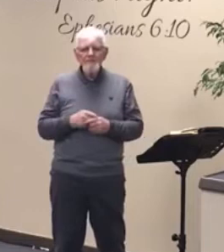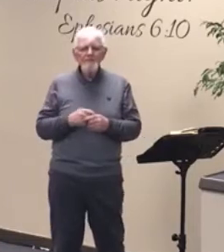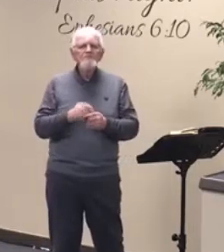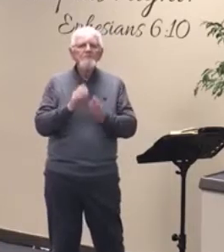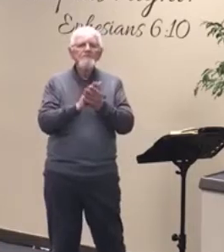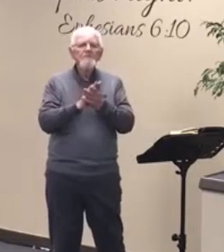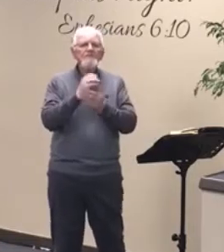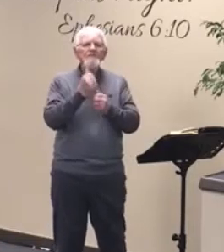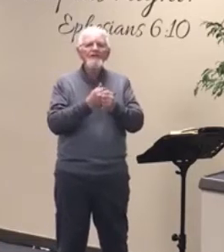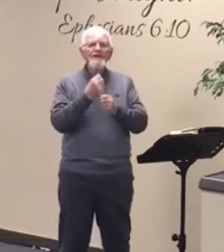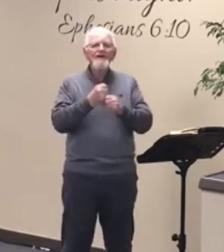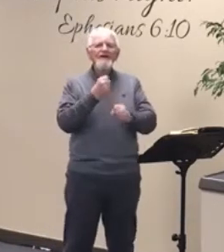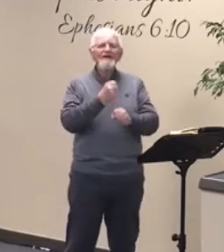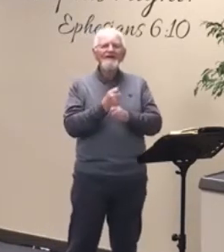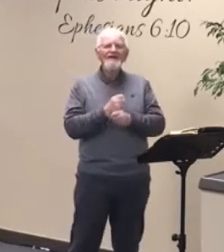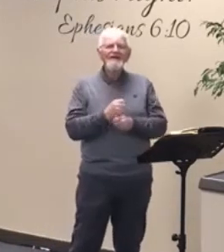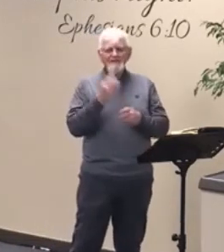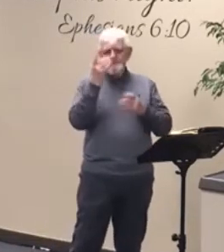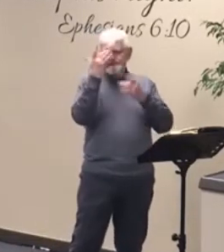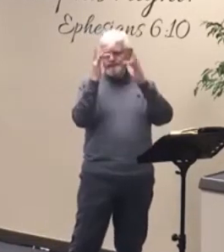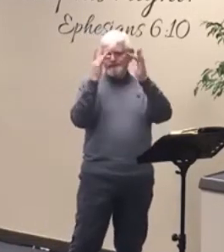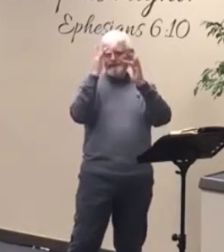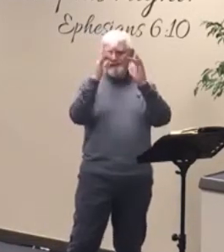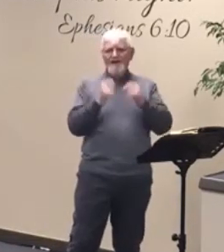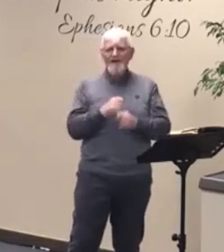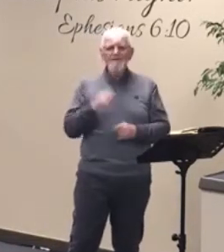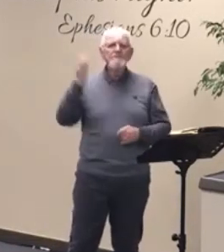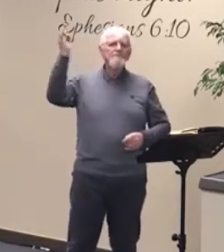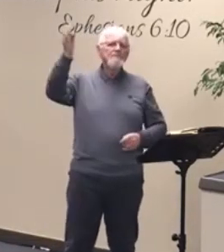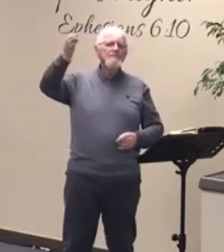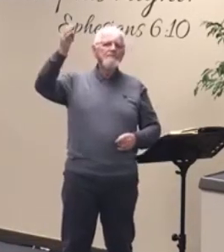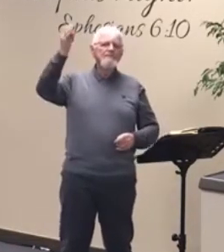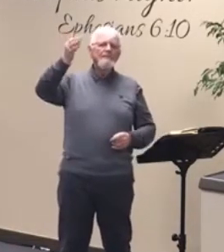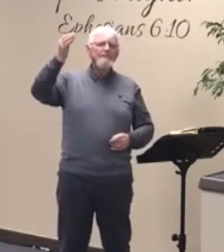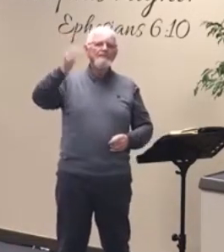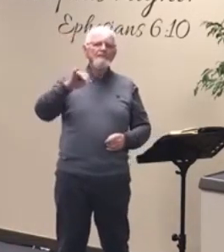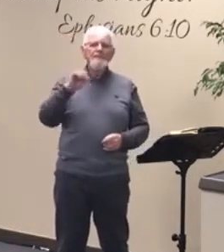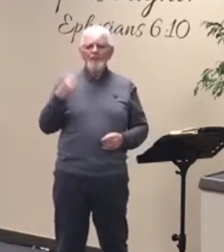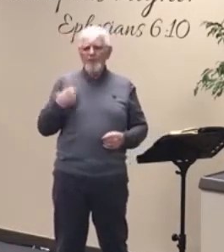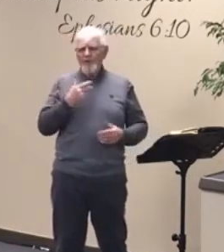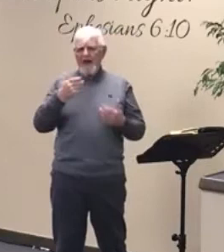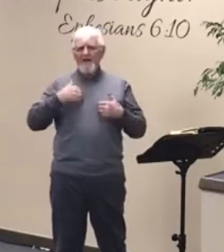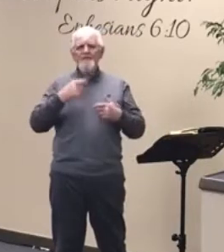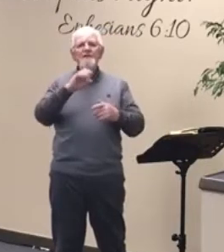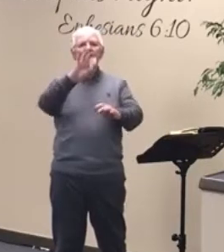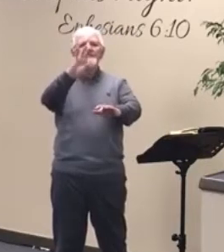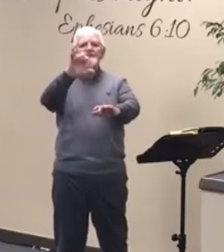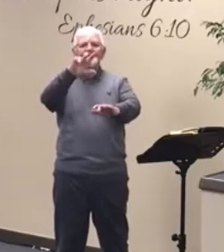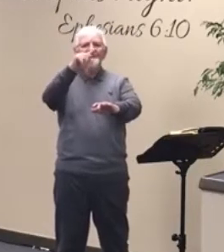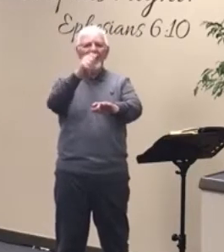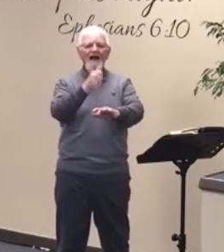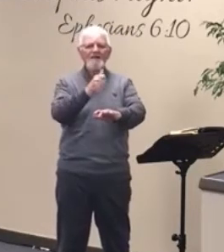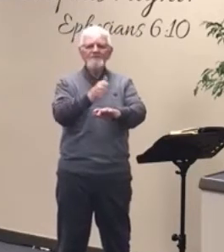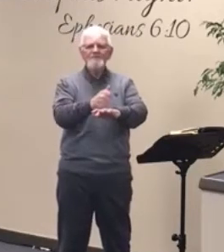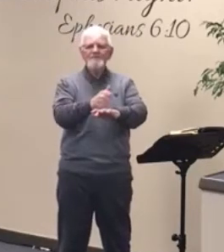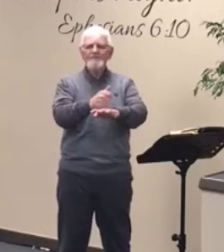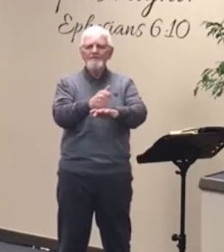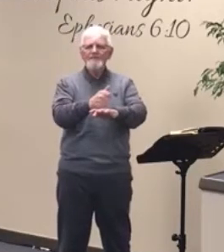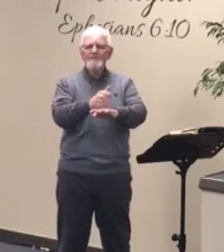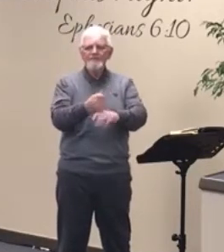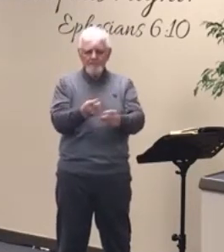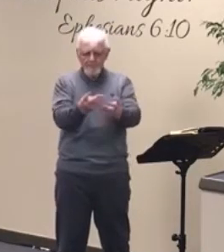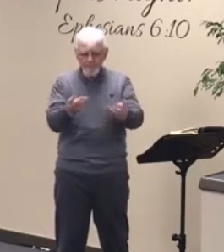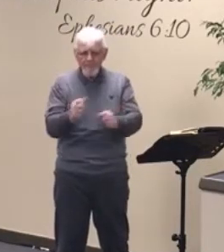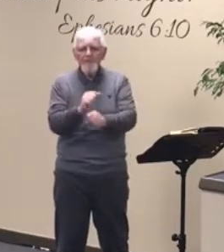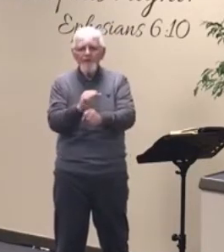you're so smart. And then preaching is, we already have the facts. Maybe lay some groundwork.